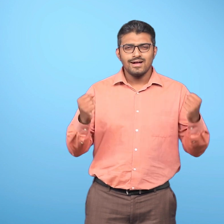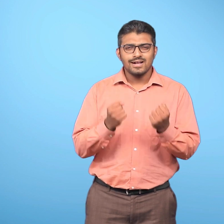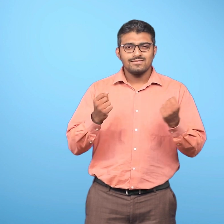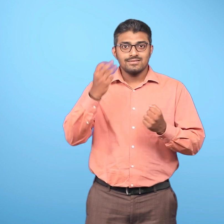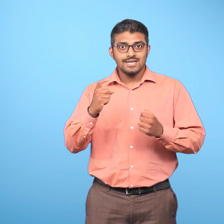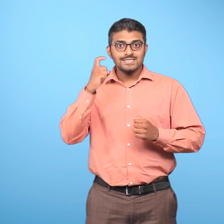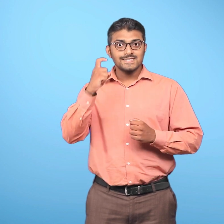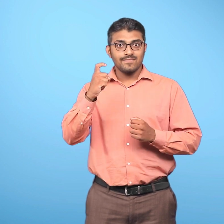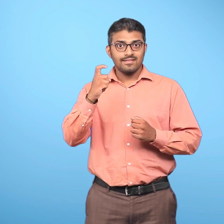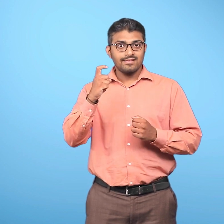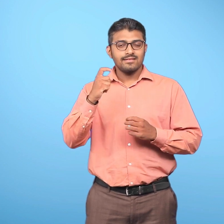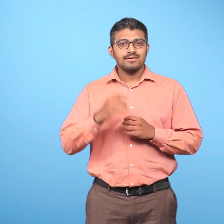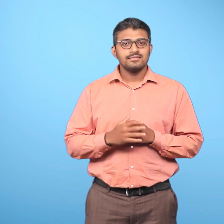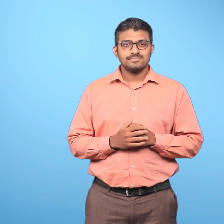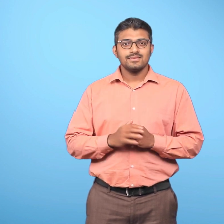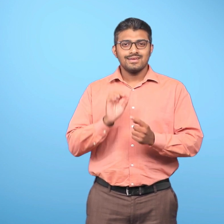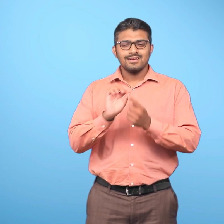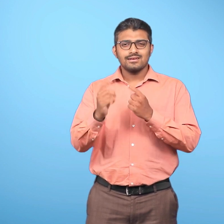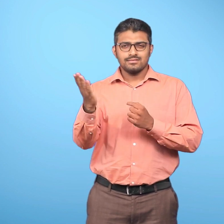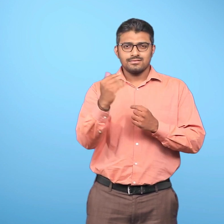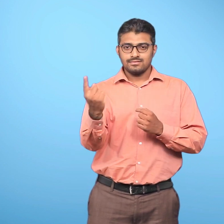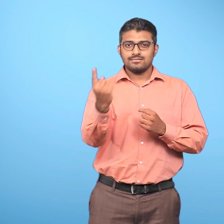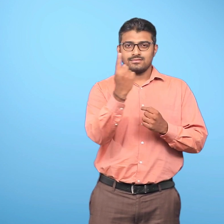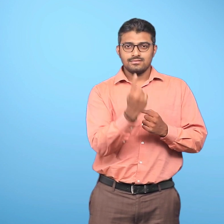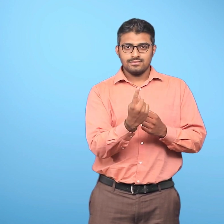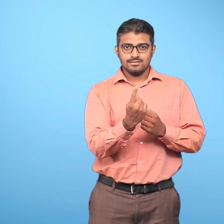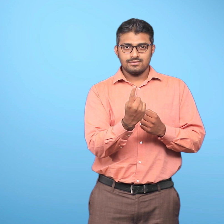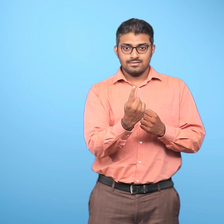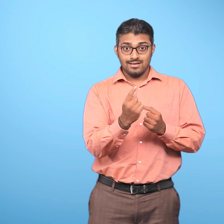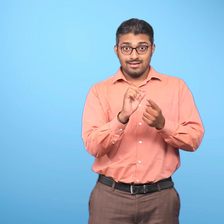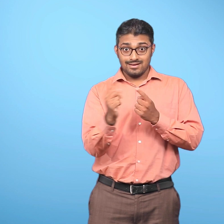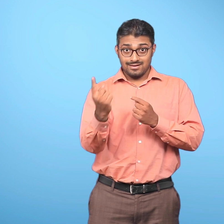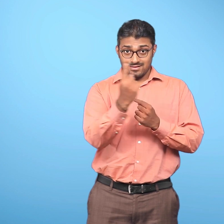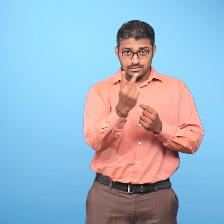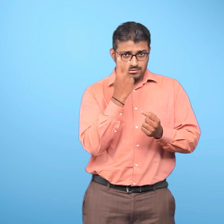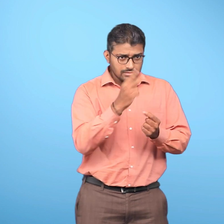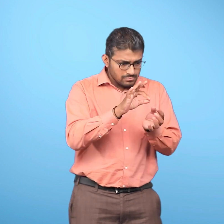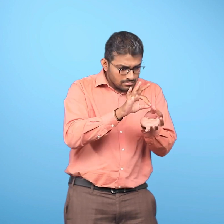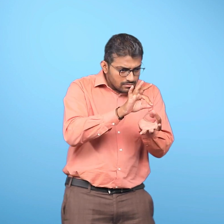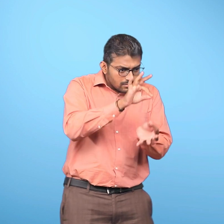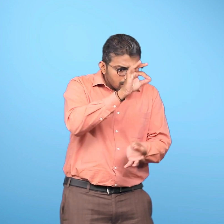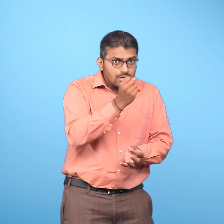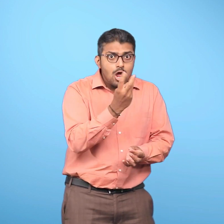Activity 7. Take a small candle and measure its length with a scale.